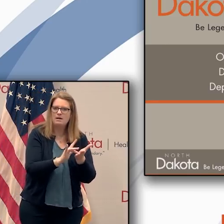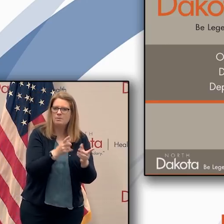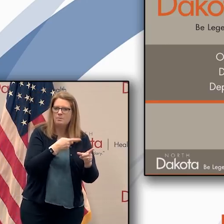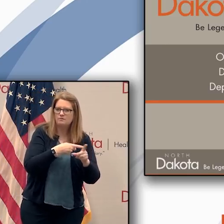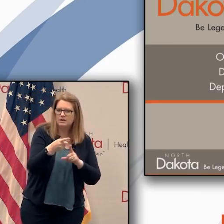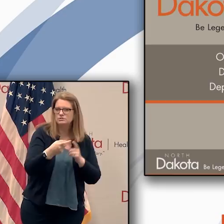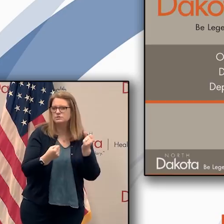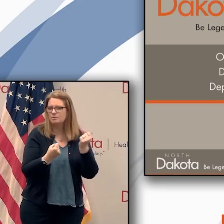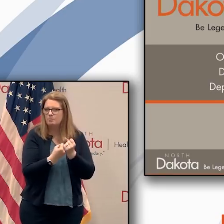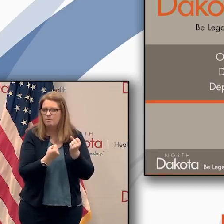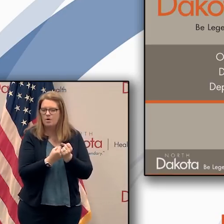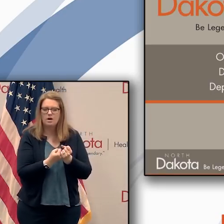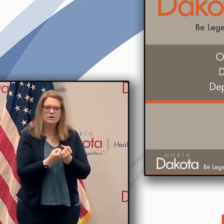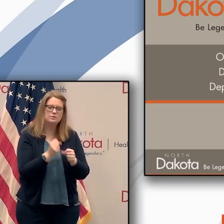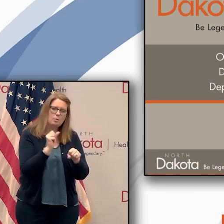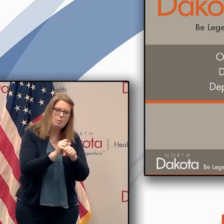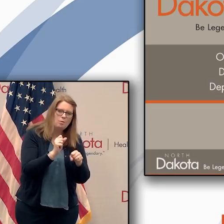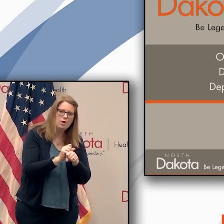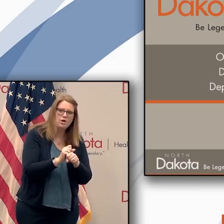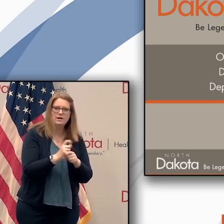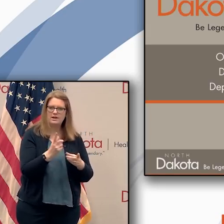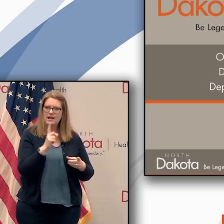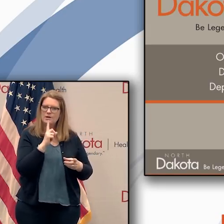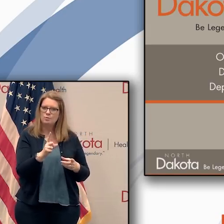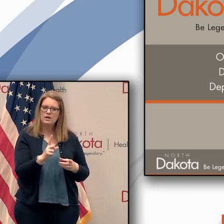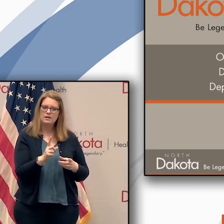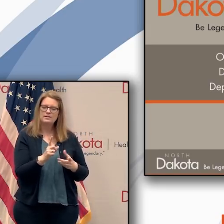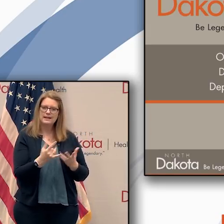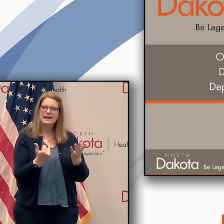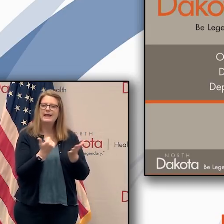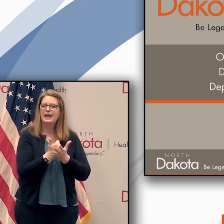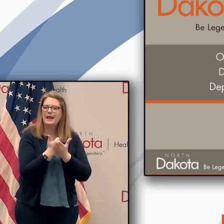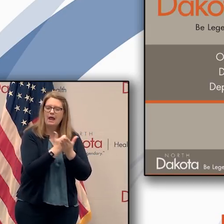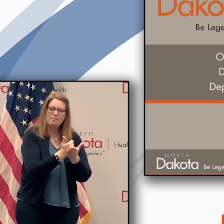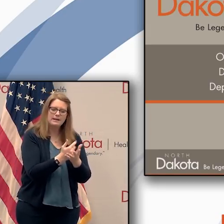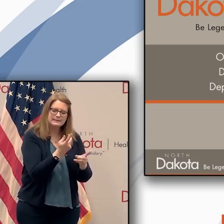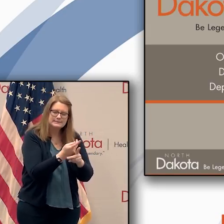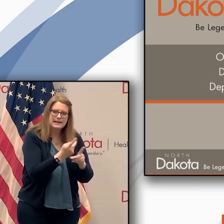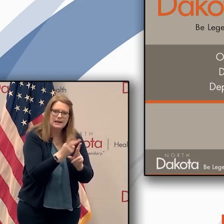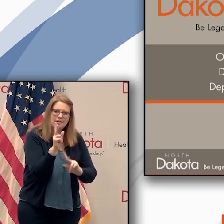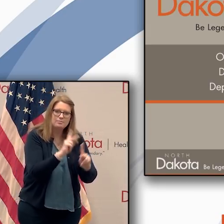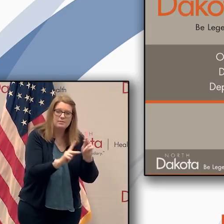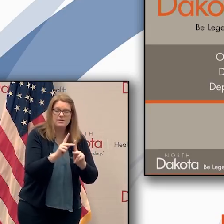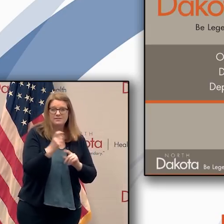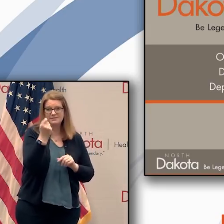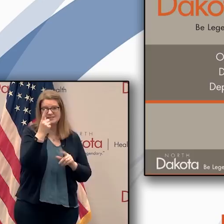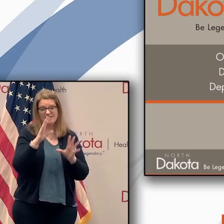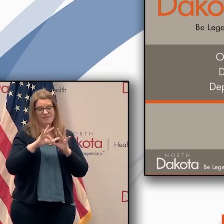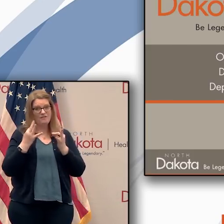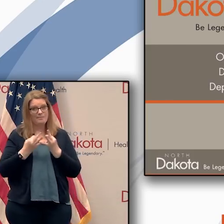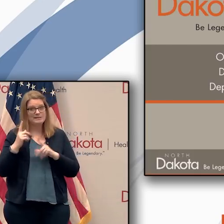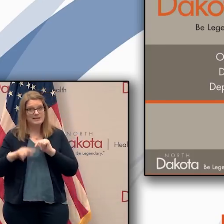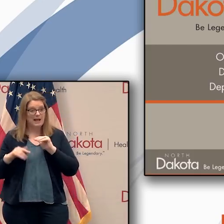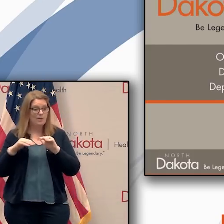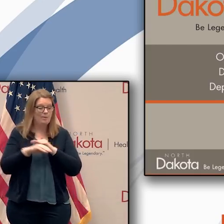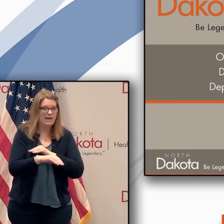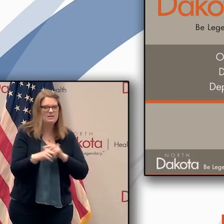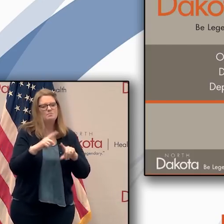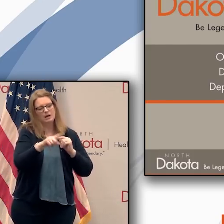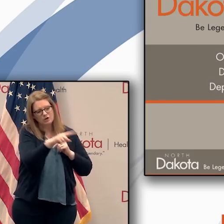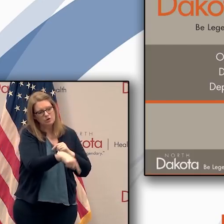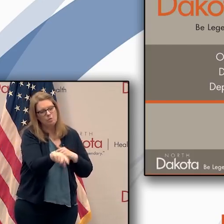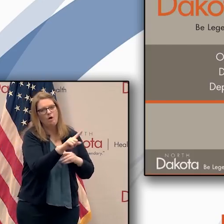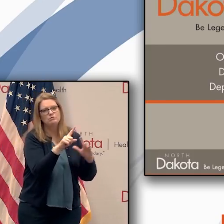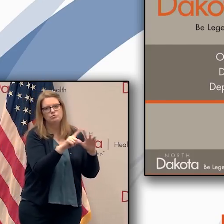support staff, doing your job, and standing in for family that can't be there. So thank you to all North Dakotans who have showed up to serve